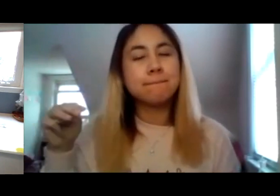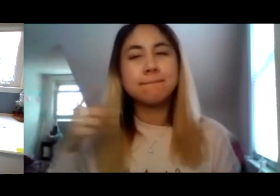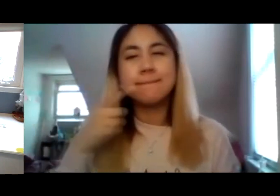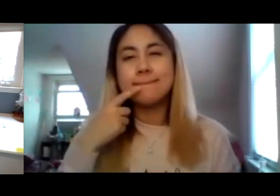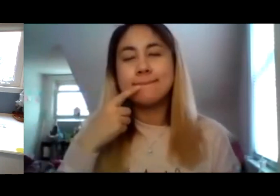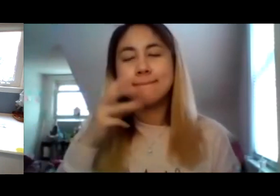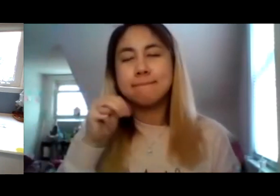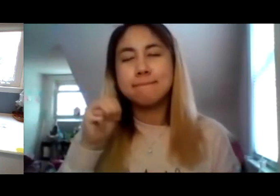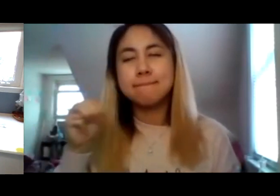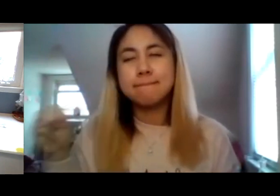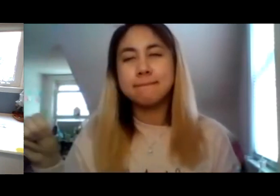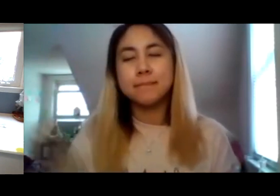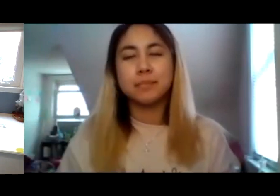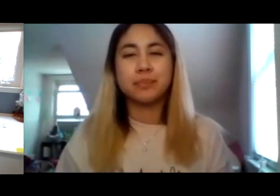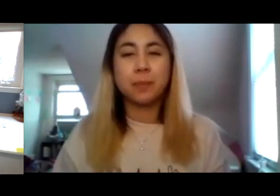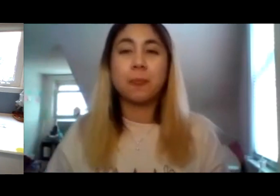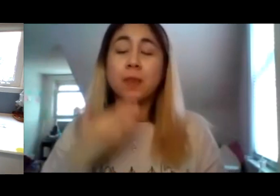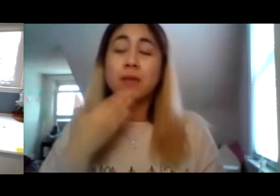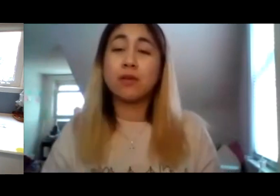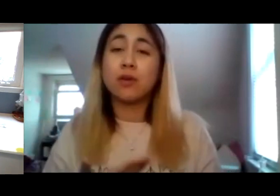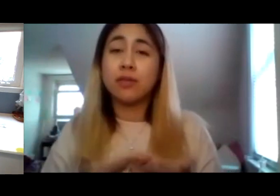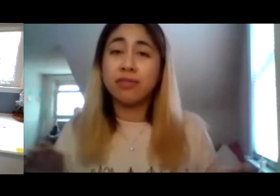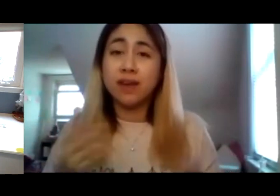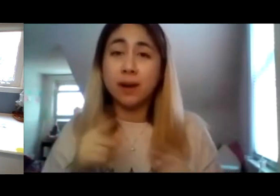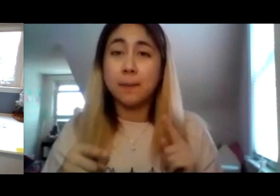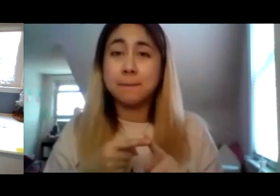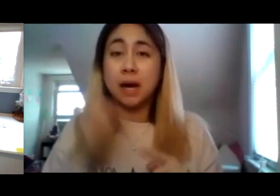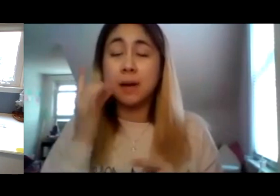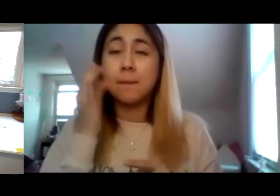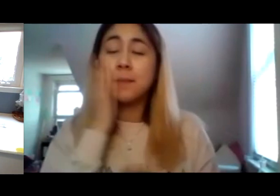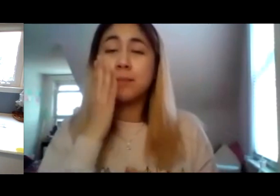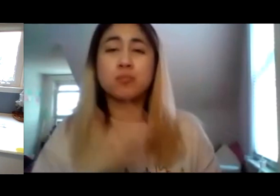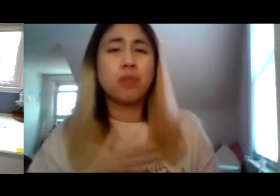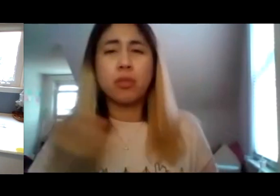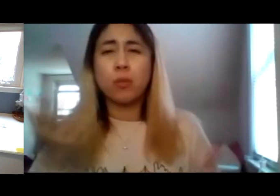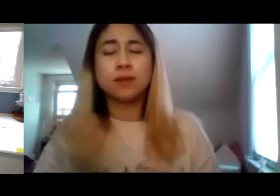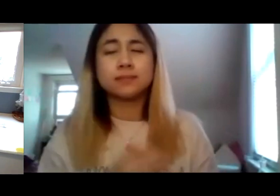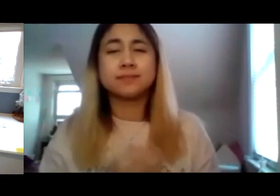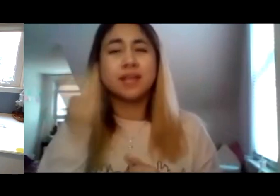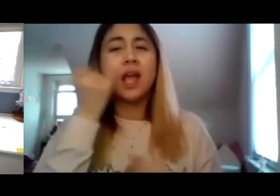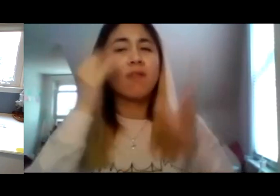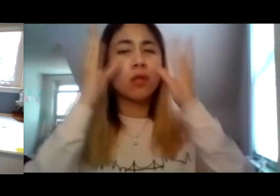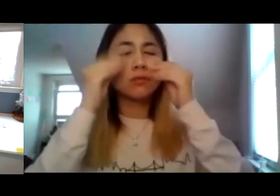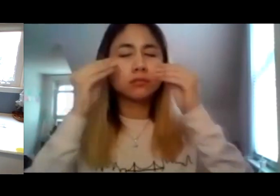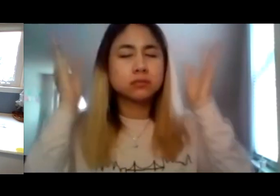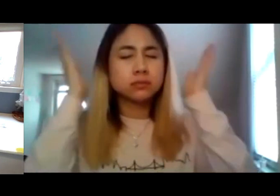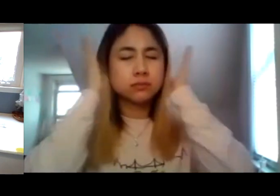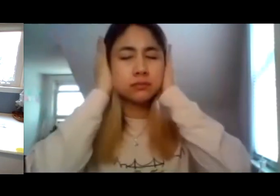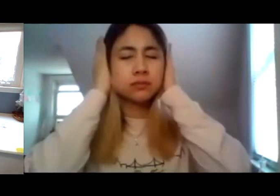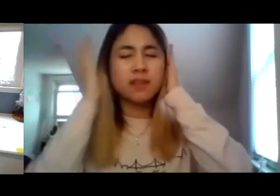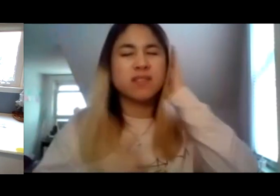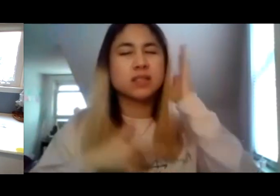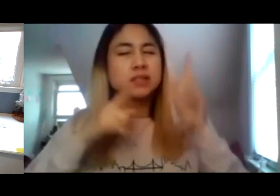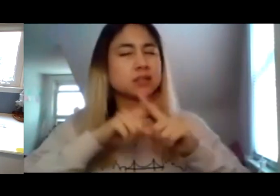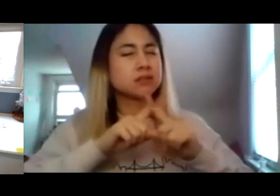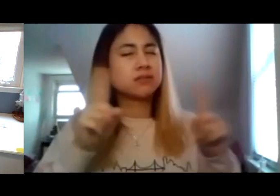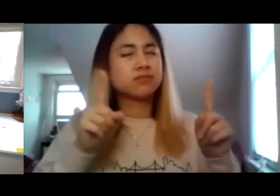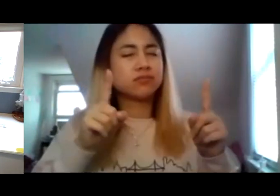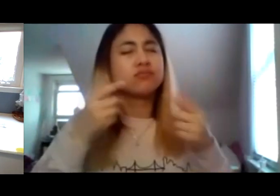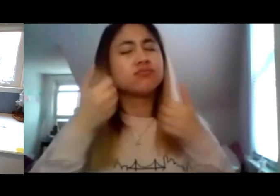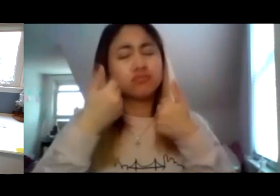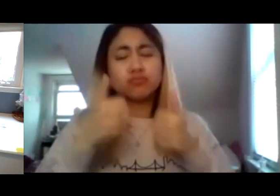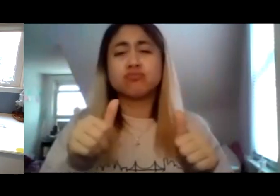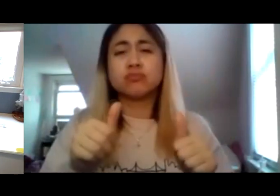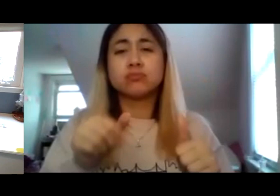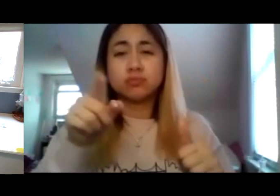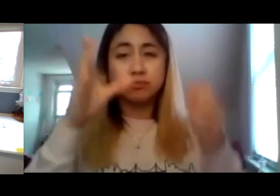So the good thing about our bumblebee breath is when we close our eyes and we close our ears, it feels even different. So try. So let's close our